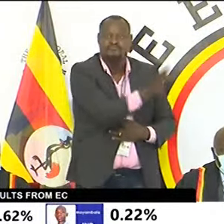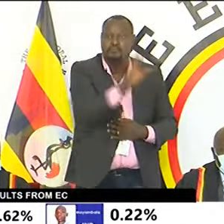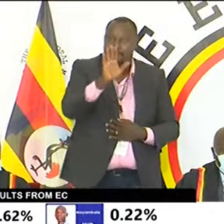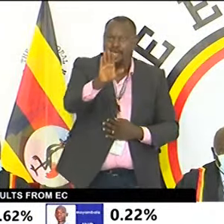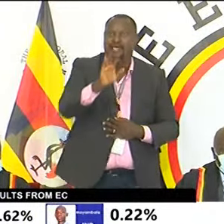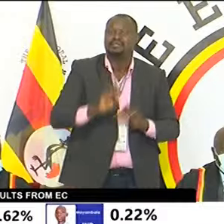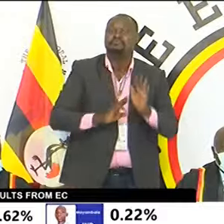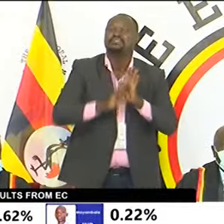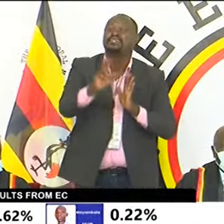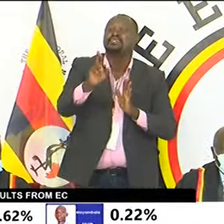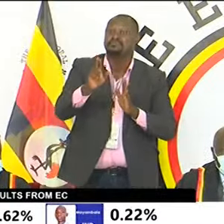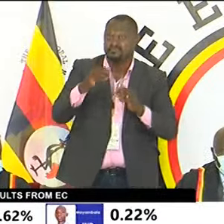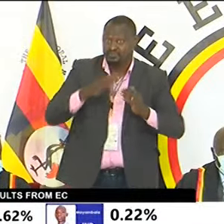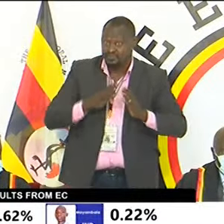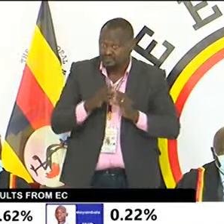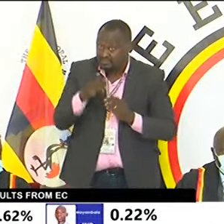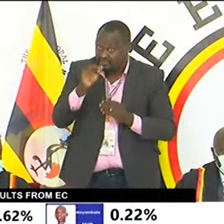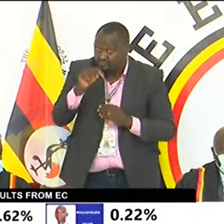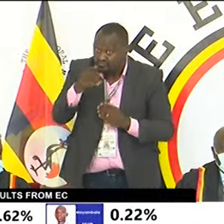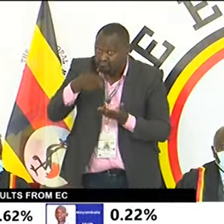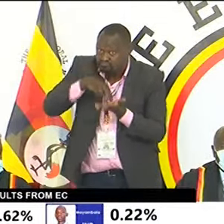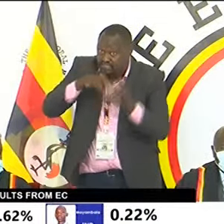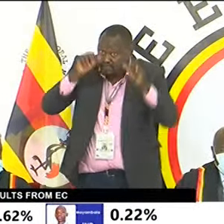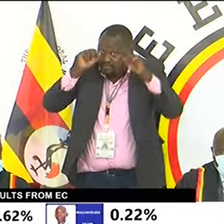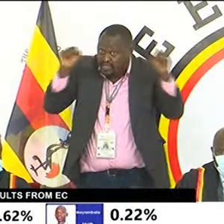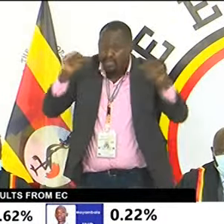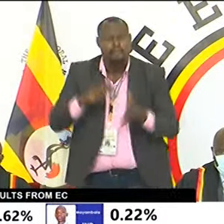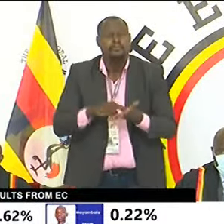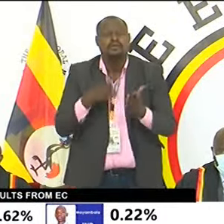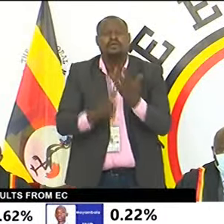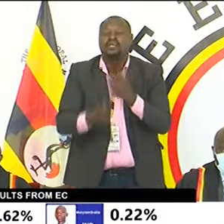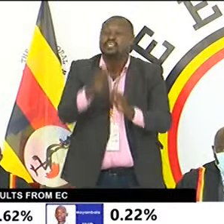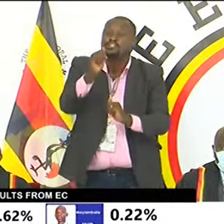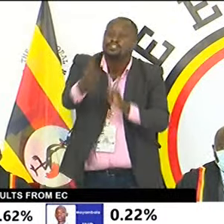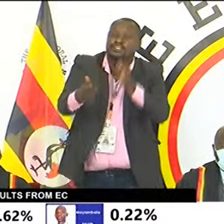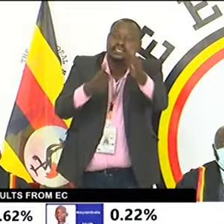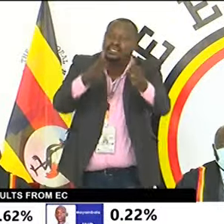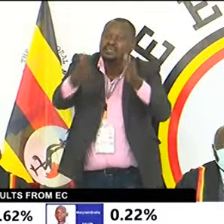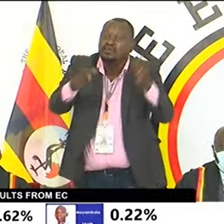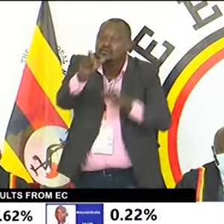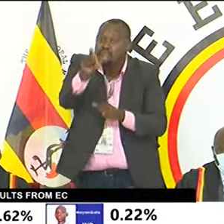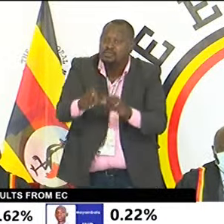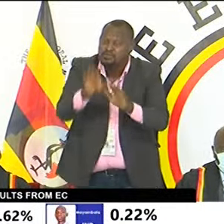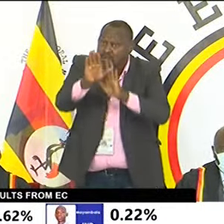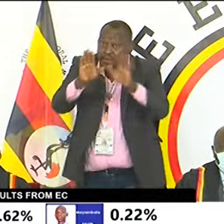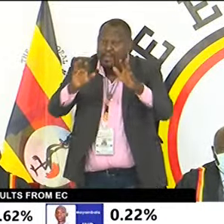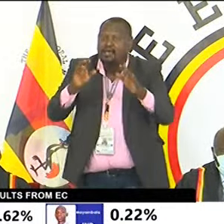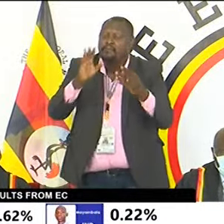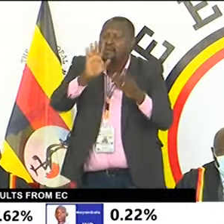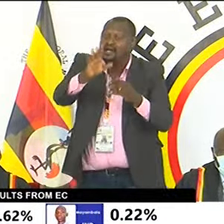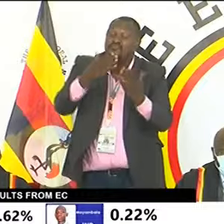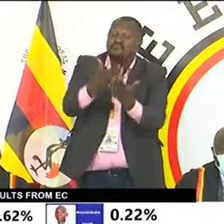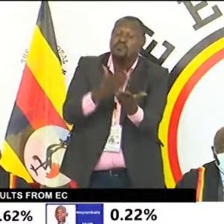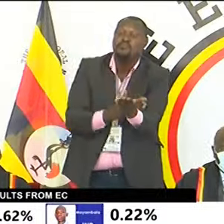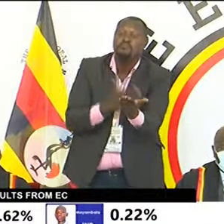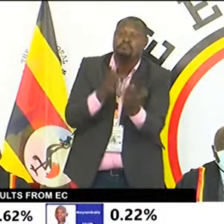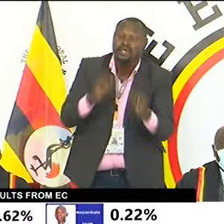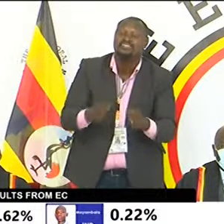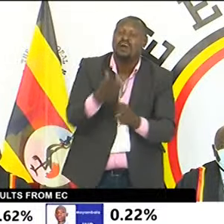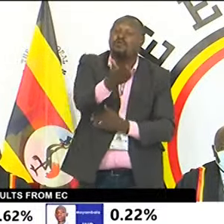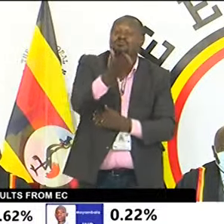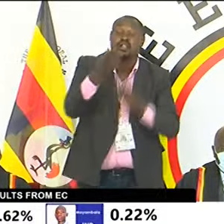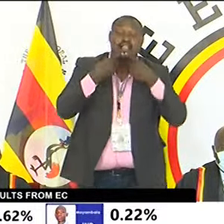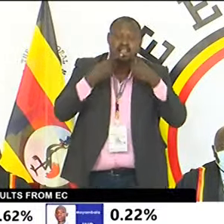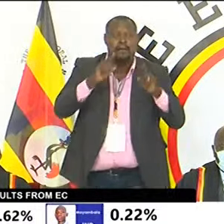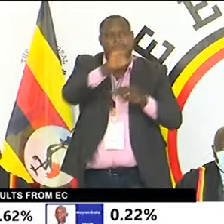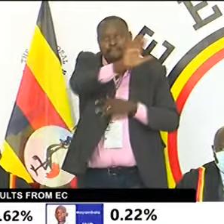candidate by now should have the declaration of results from